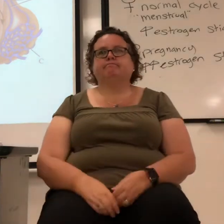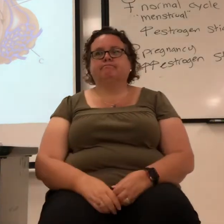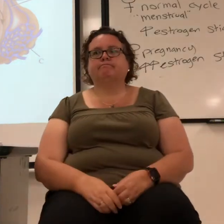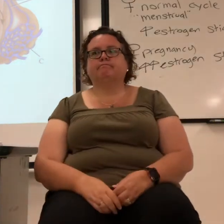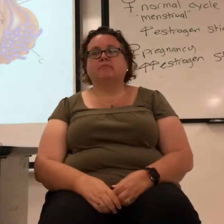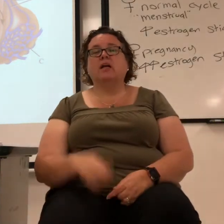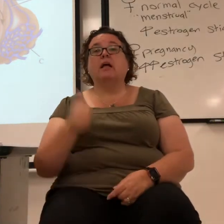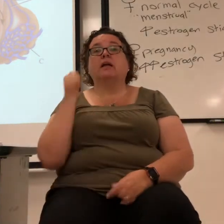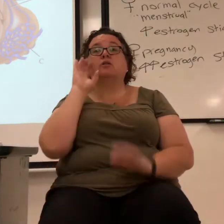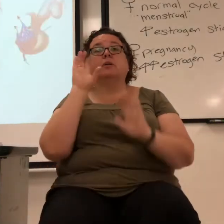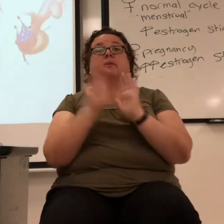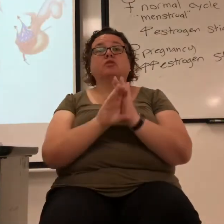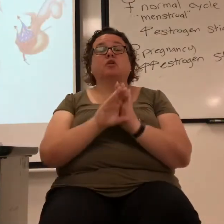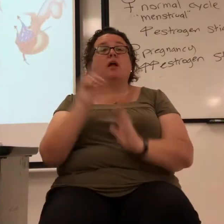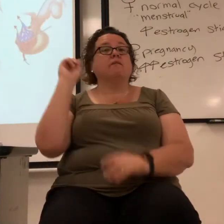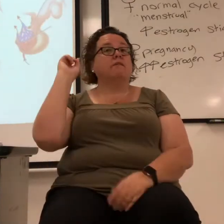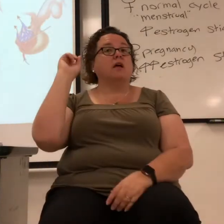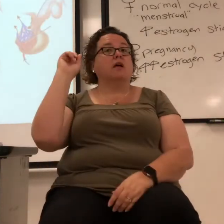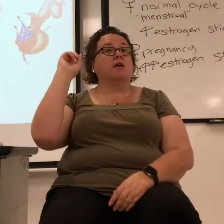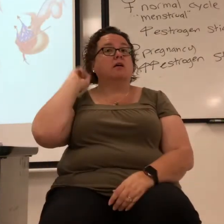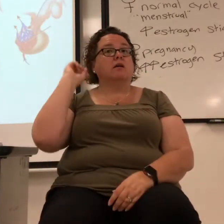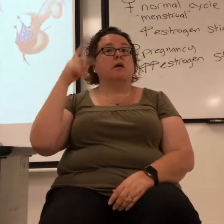Now here's a picture of the posterior lobe.